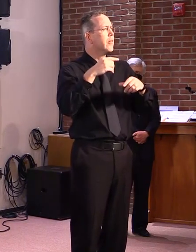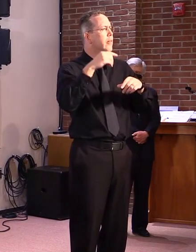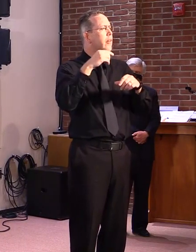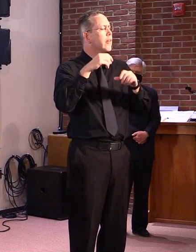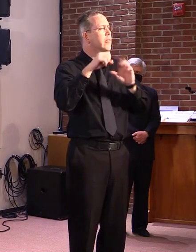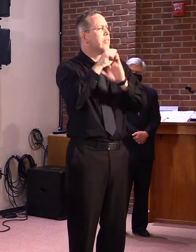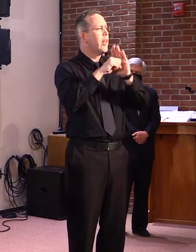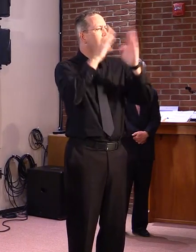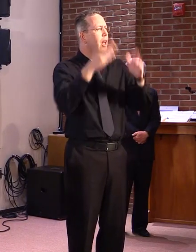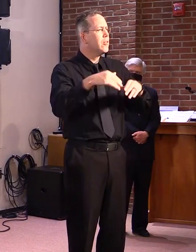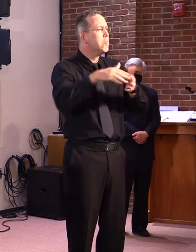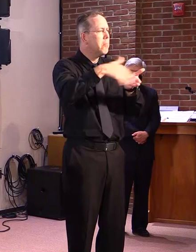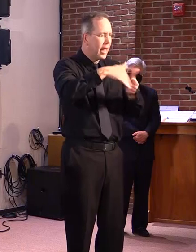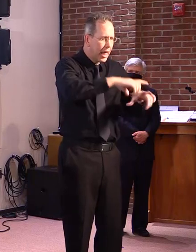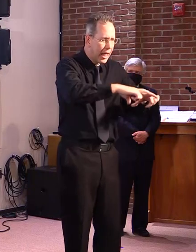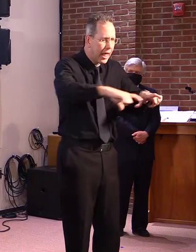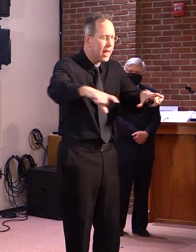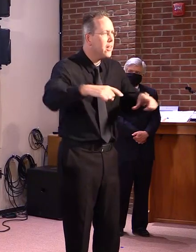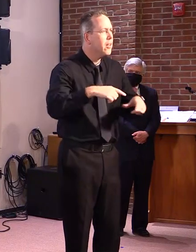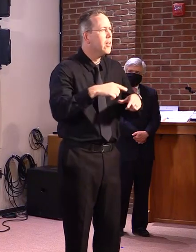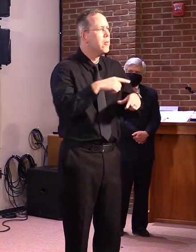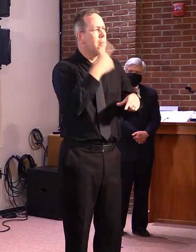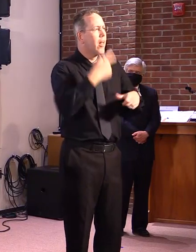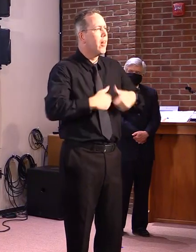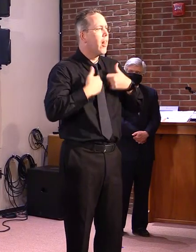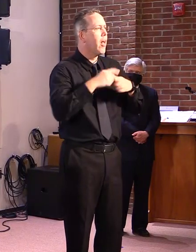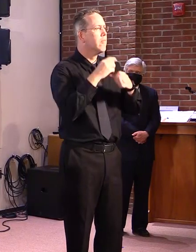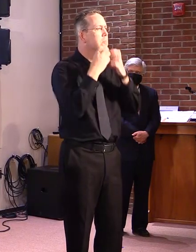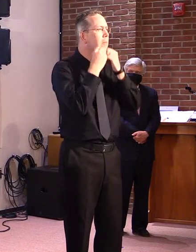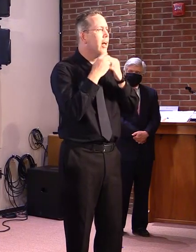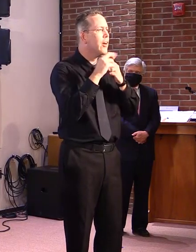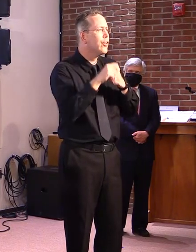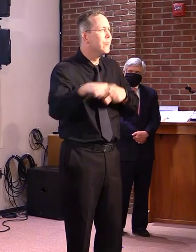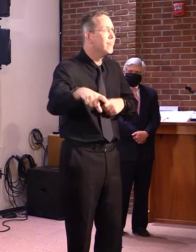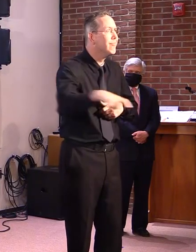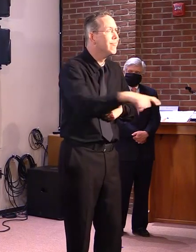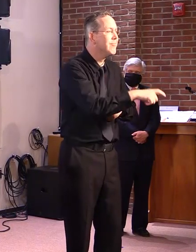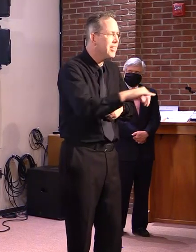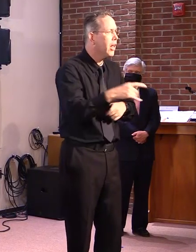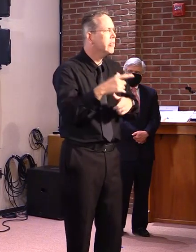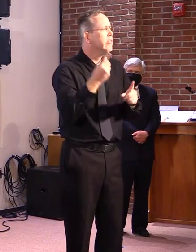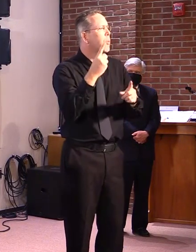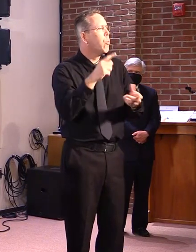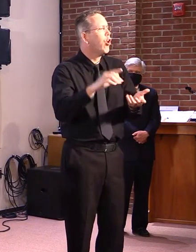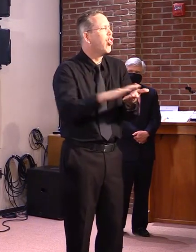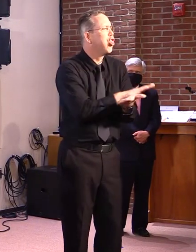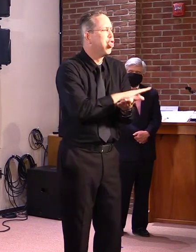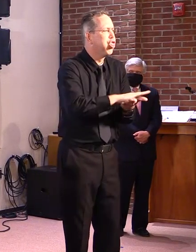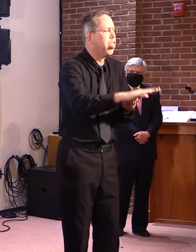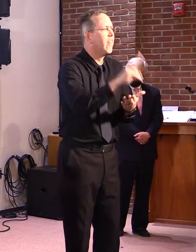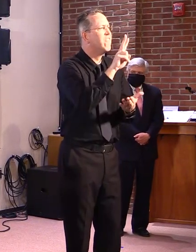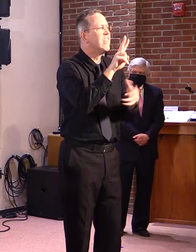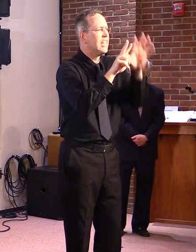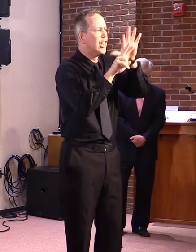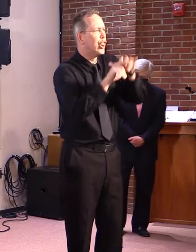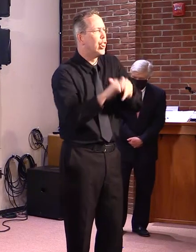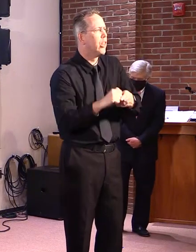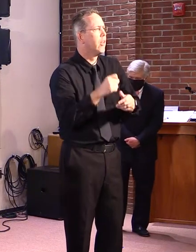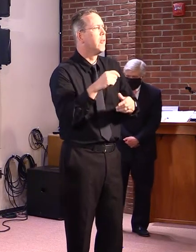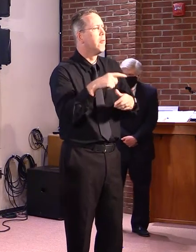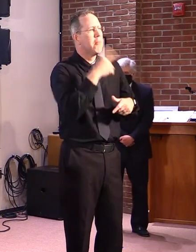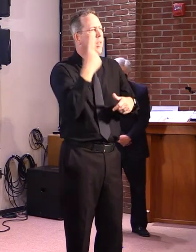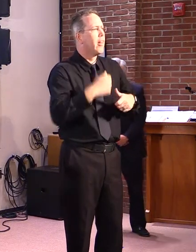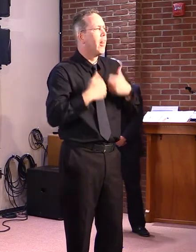disappointing, disturbing, concerning, all the above, and it just proves that we have a lot of work to do, and it proves